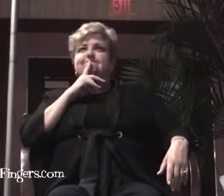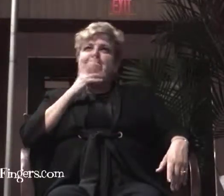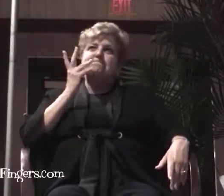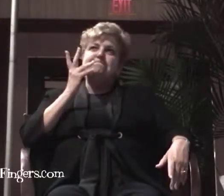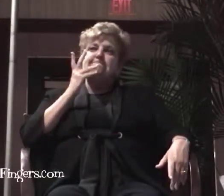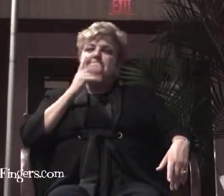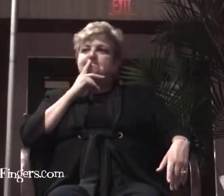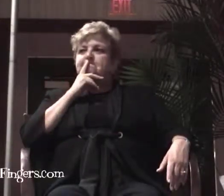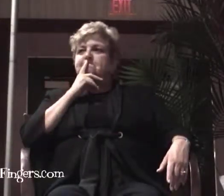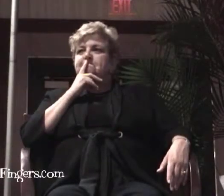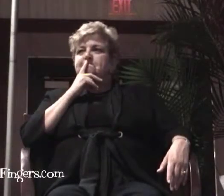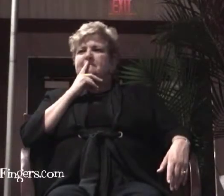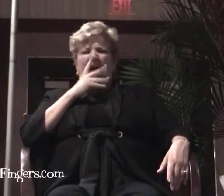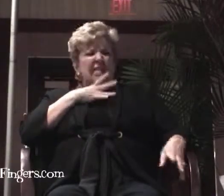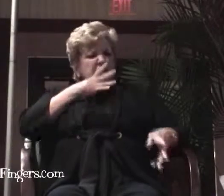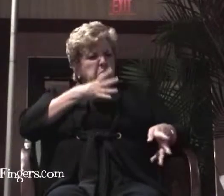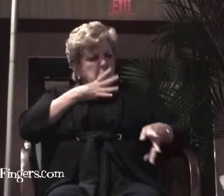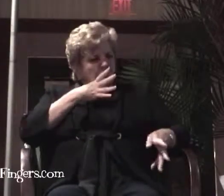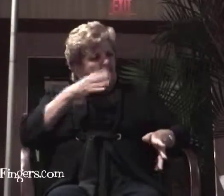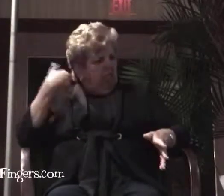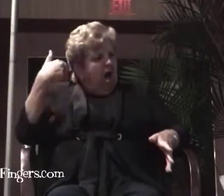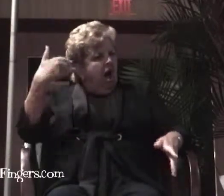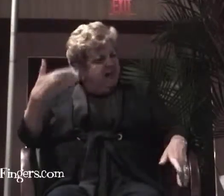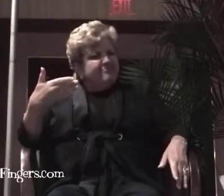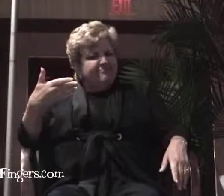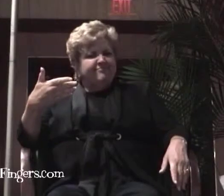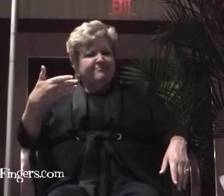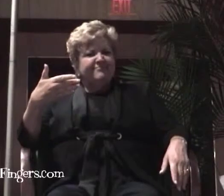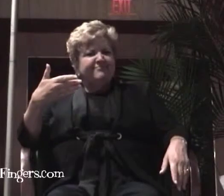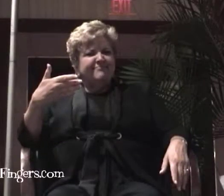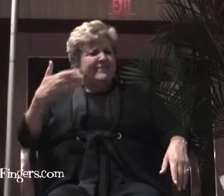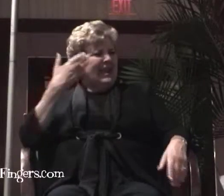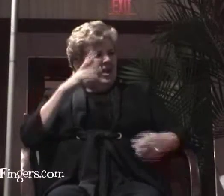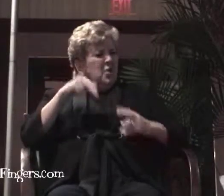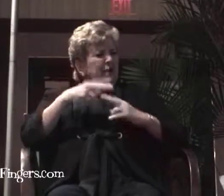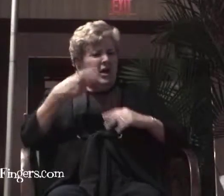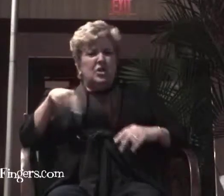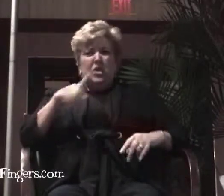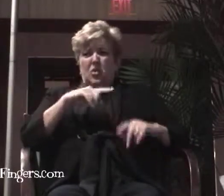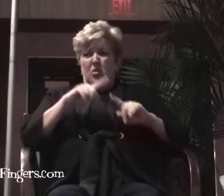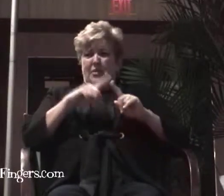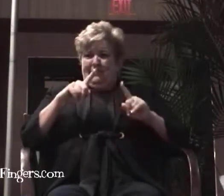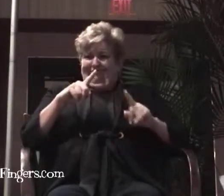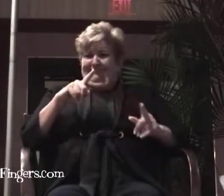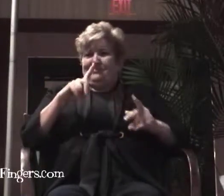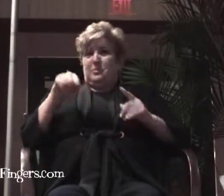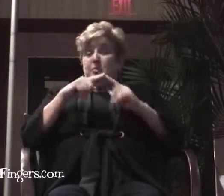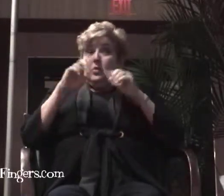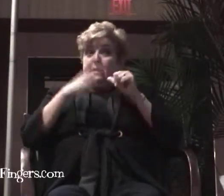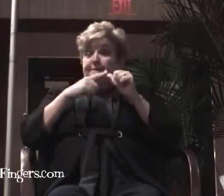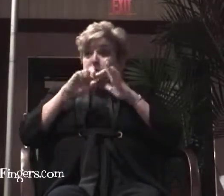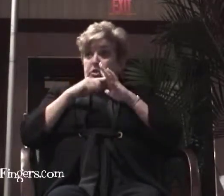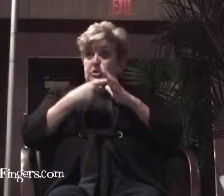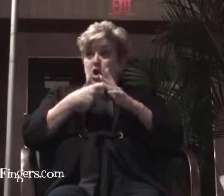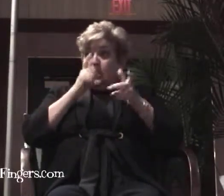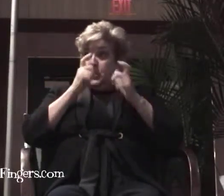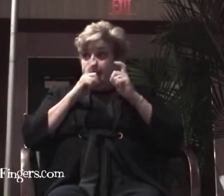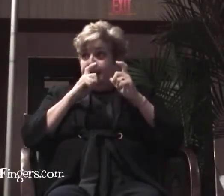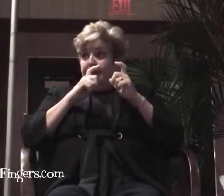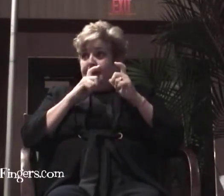I throw up a lot. I don't know about you guys, but early in my drinking, I would drink past